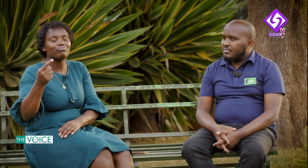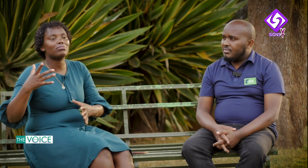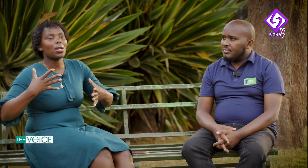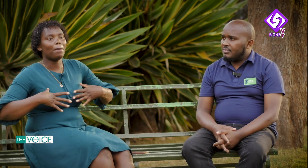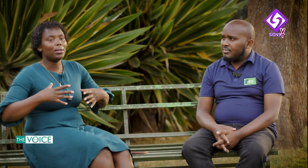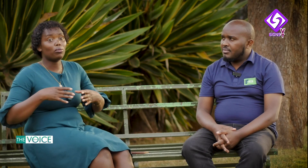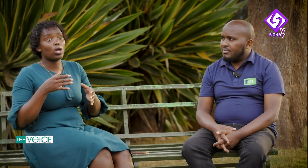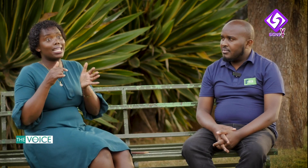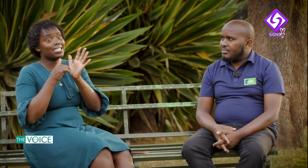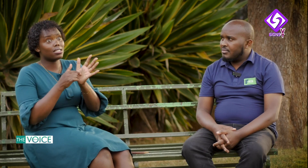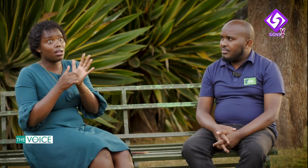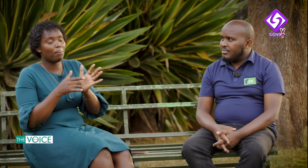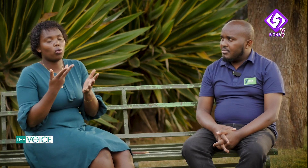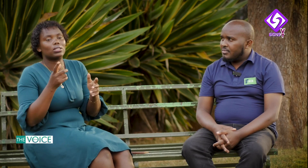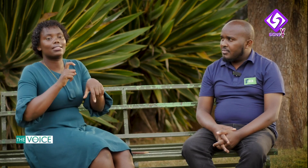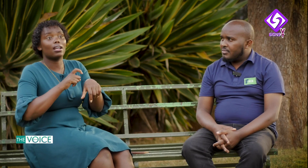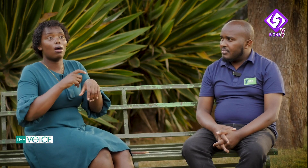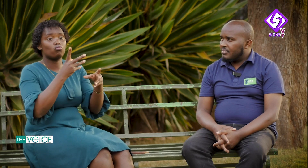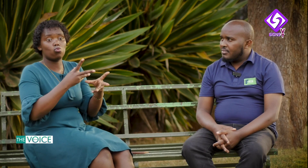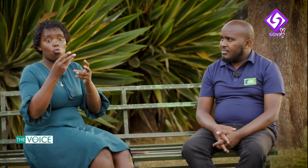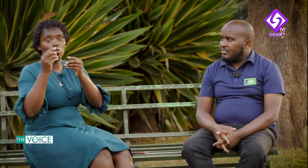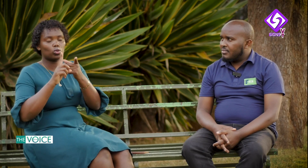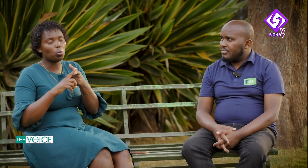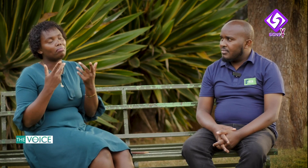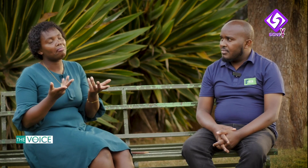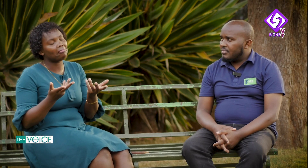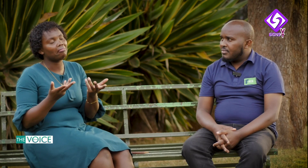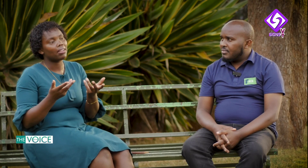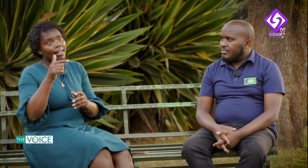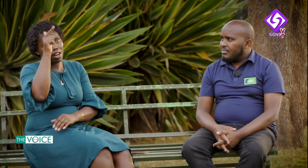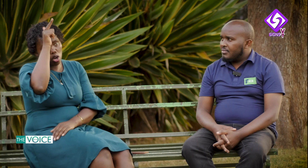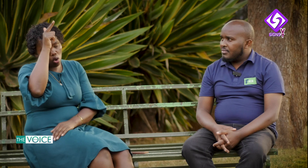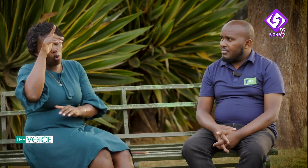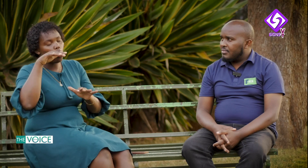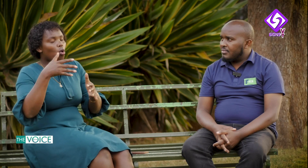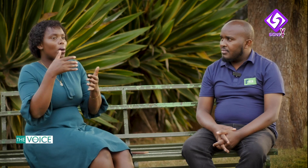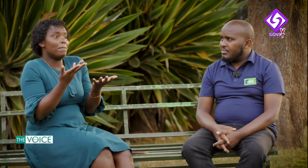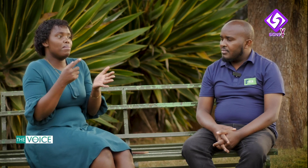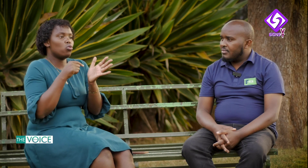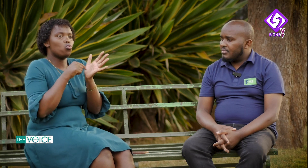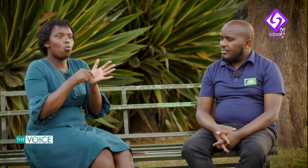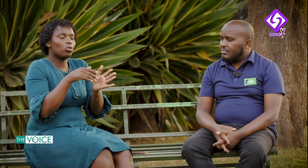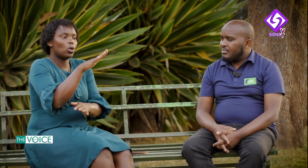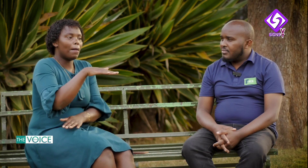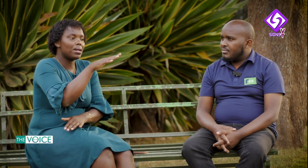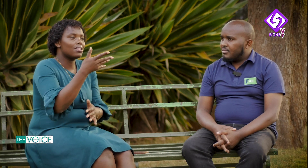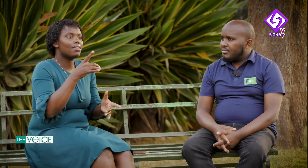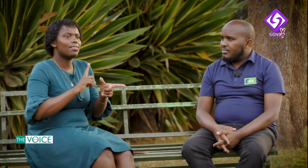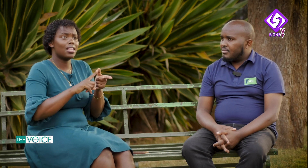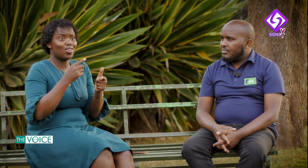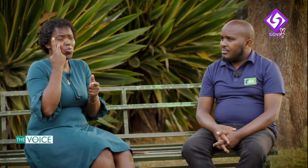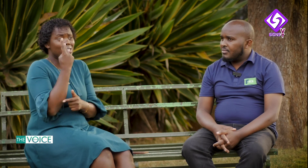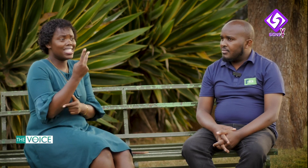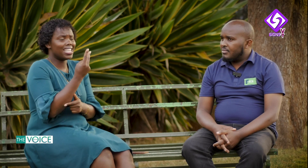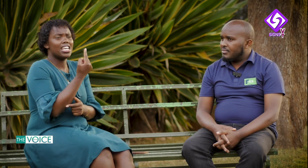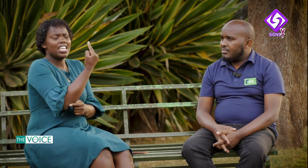and that you make the care specialized for each individual according to their needs. So